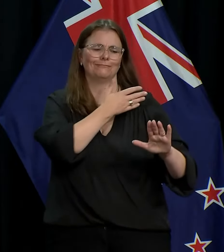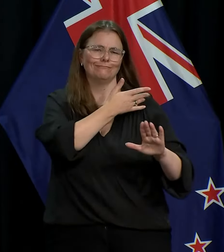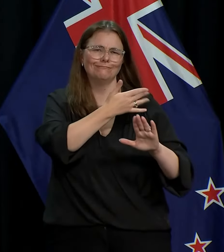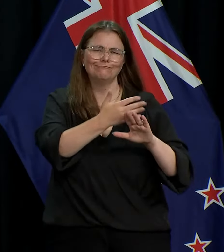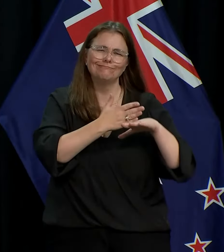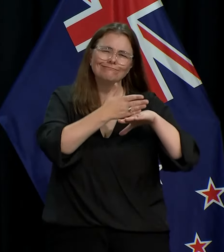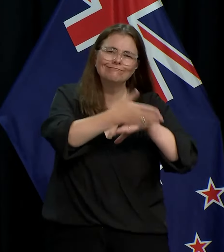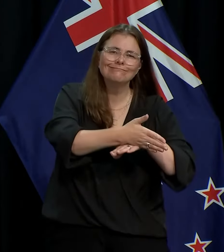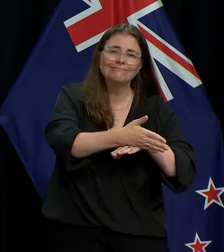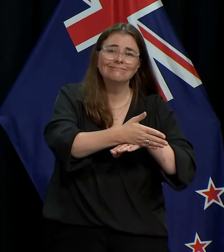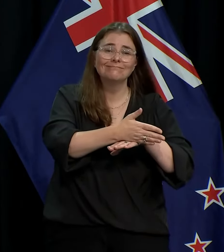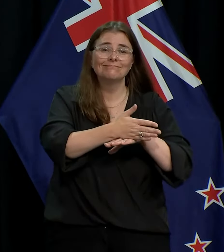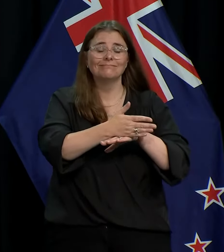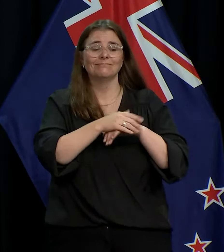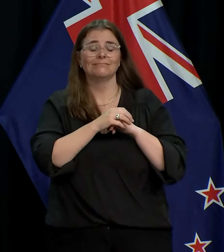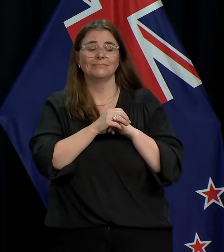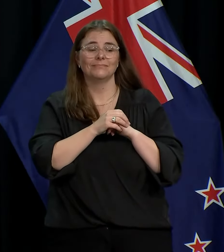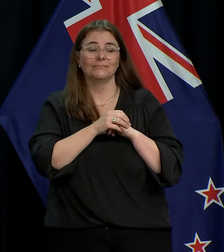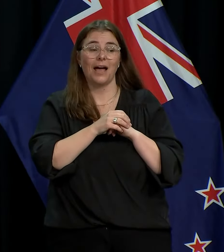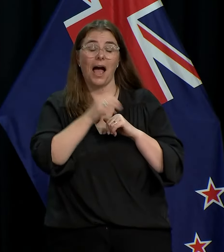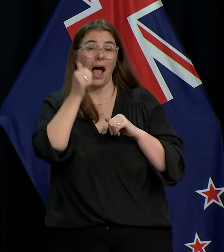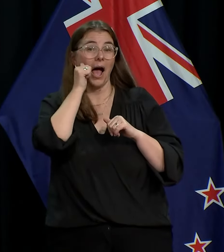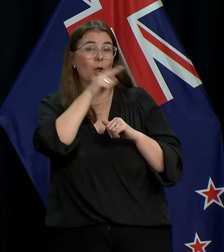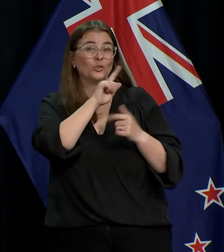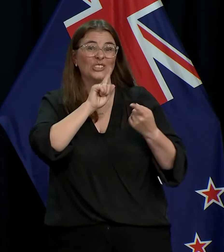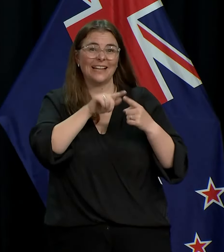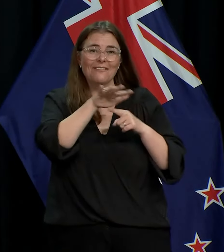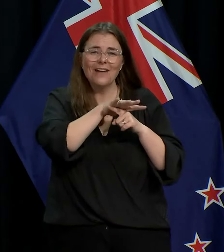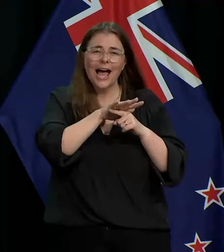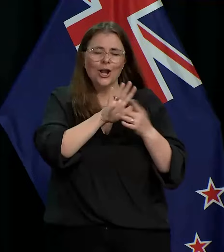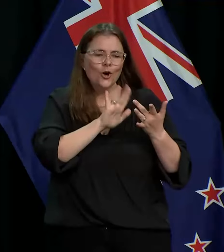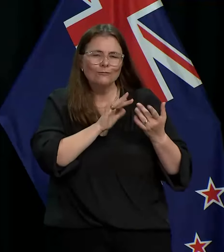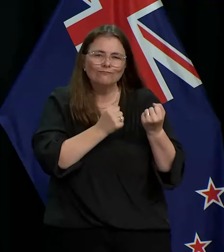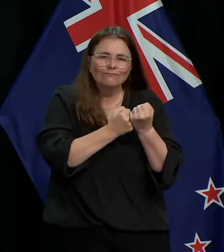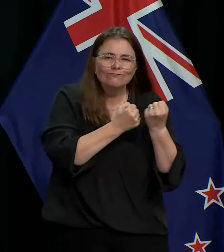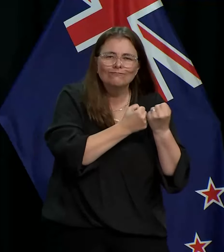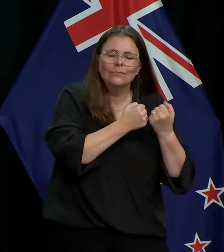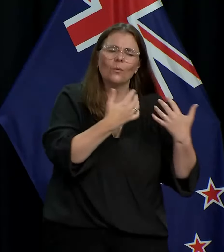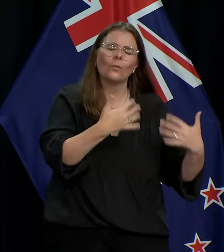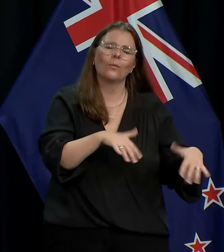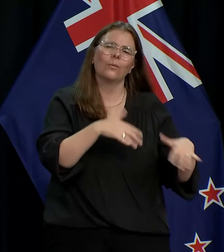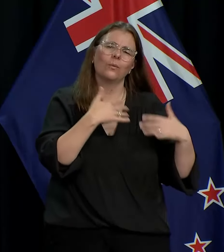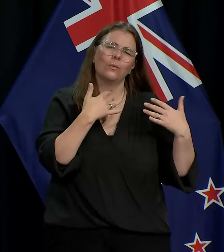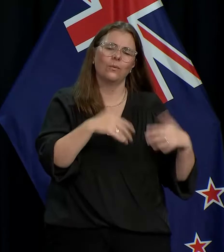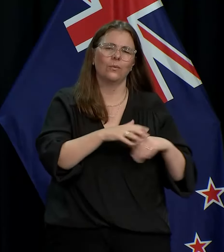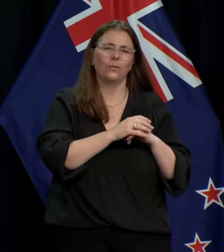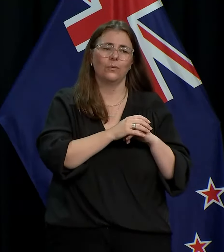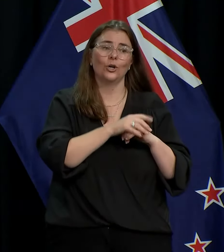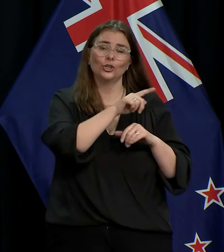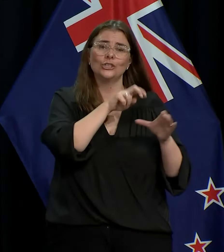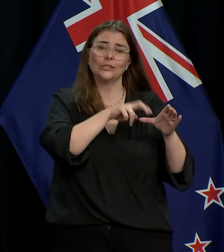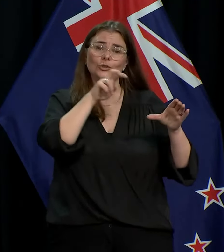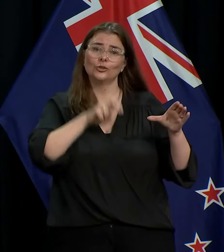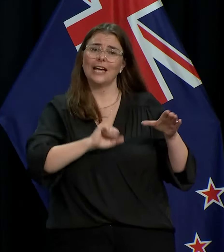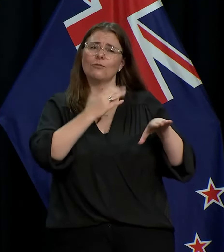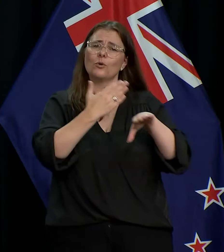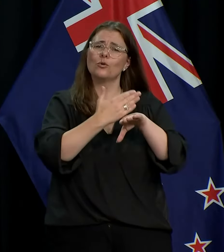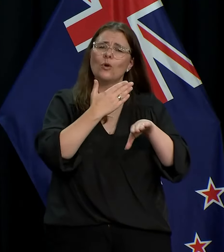knew that she was still playing a role at whānau even, and despite having stood down from some of those